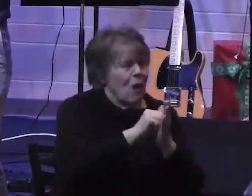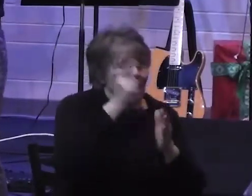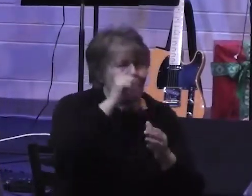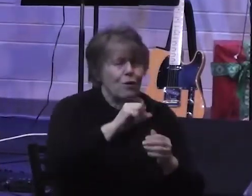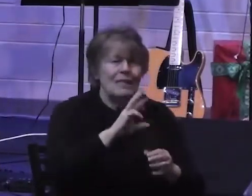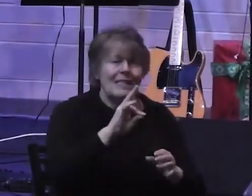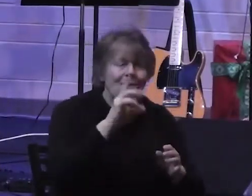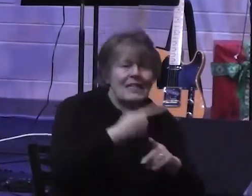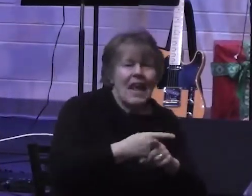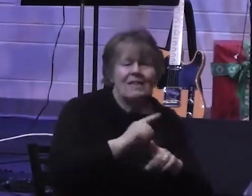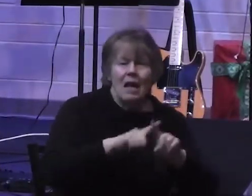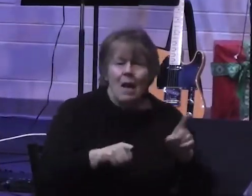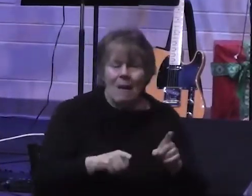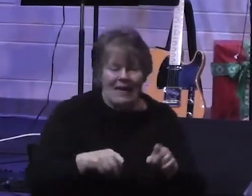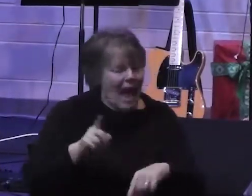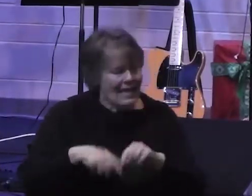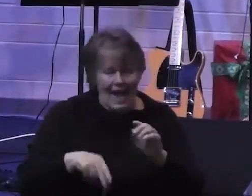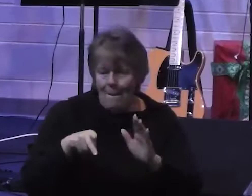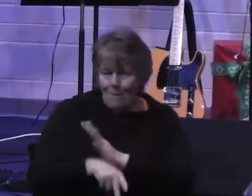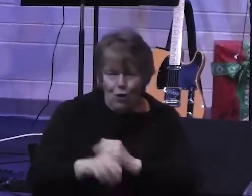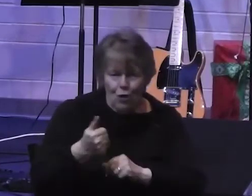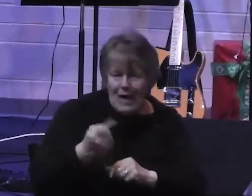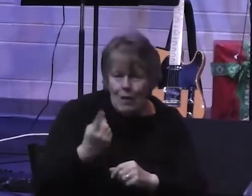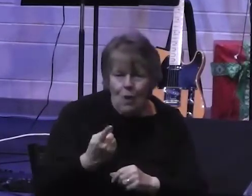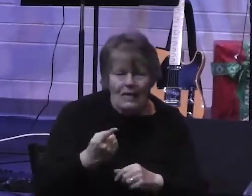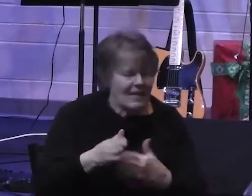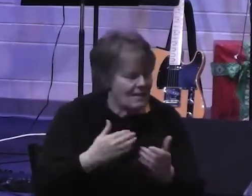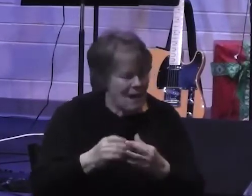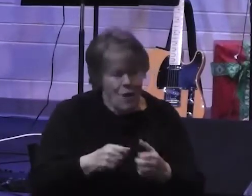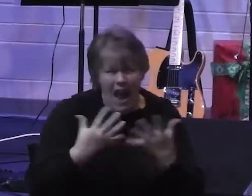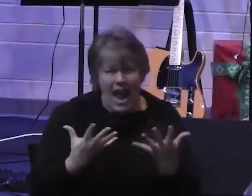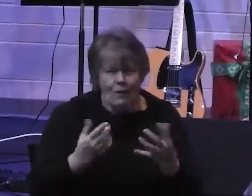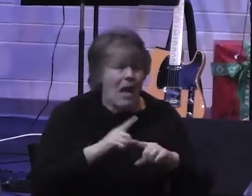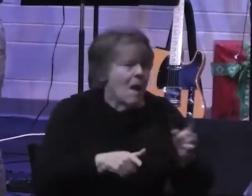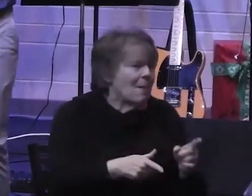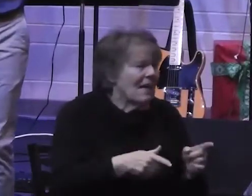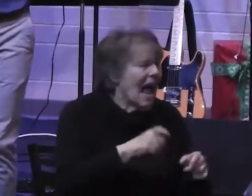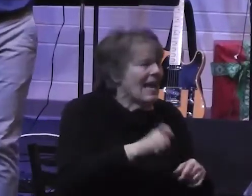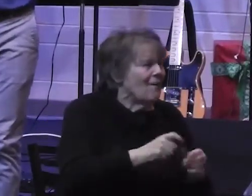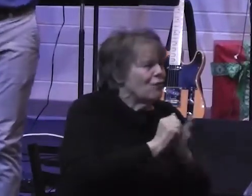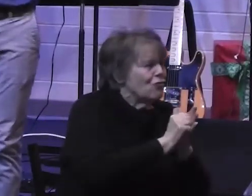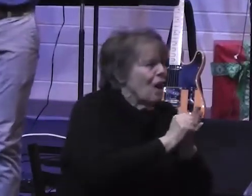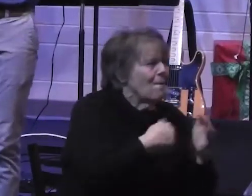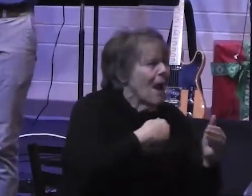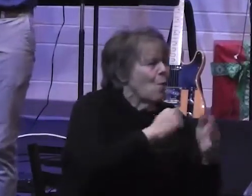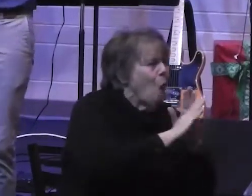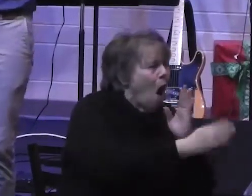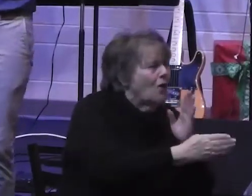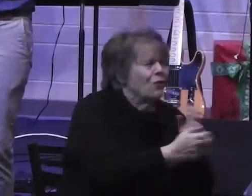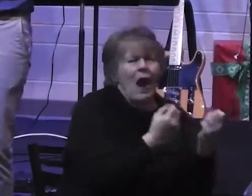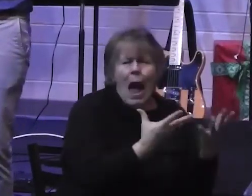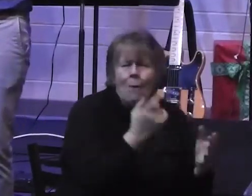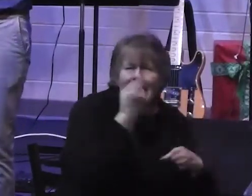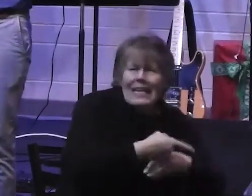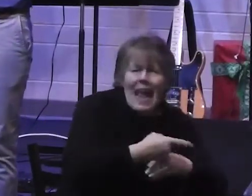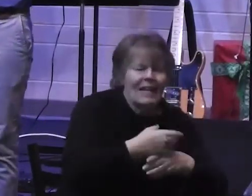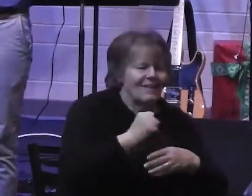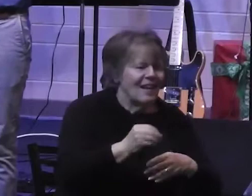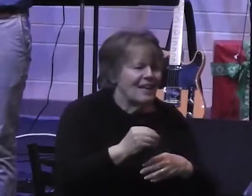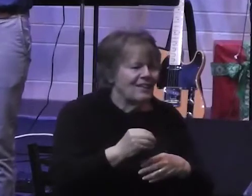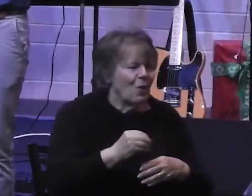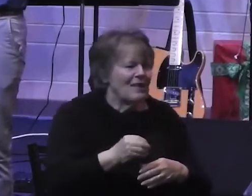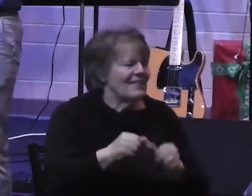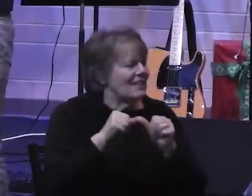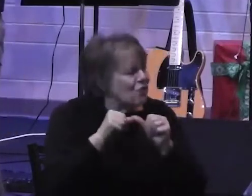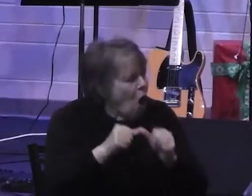also can't murder anybody when I get so mad about how many days I have to scrub my walls. And it's this constant